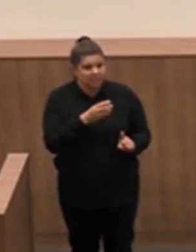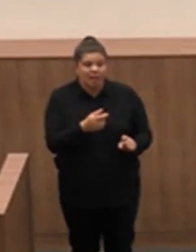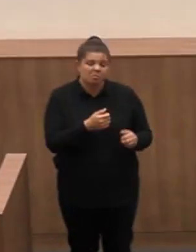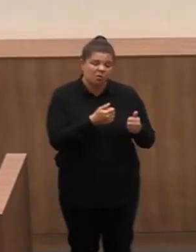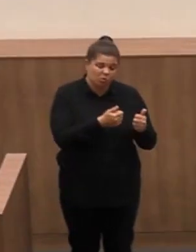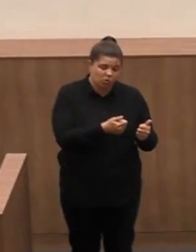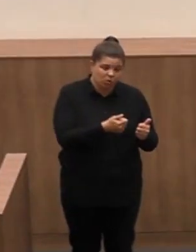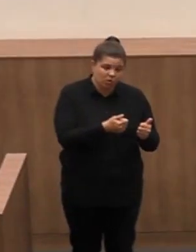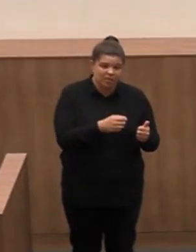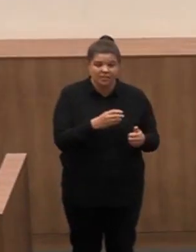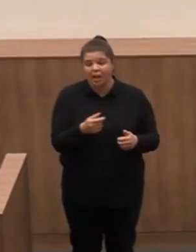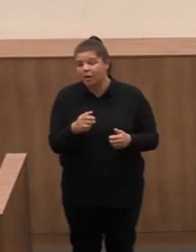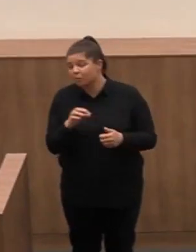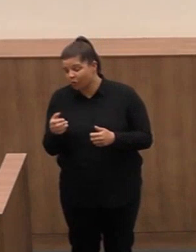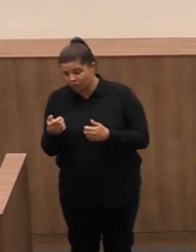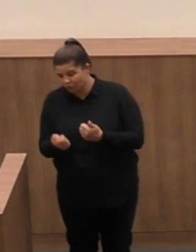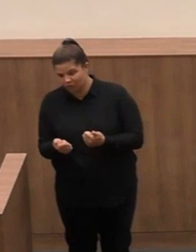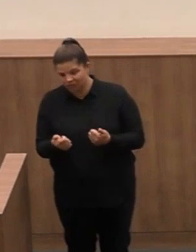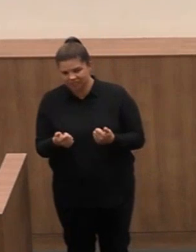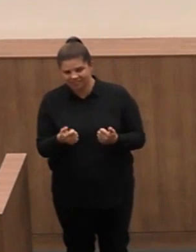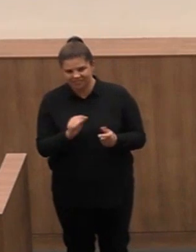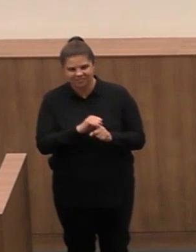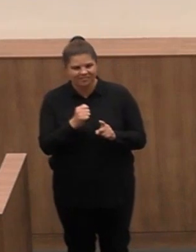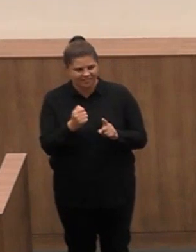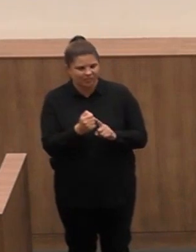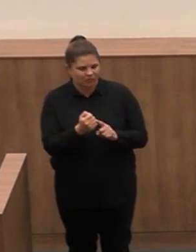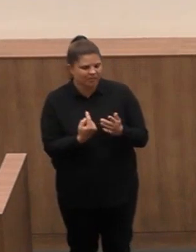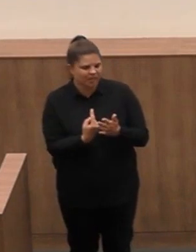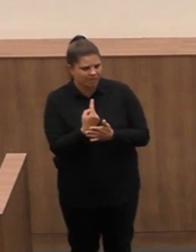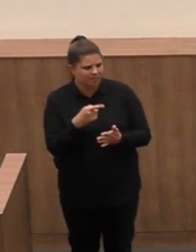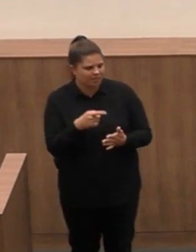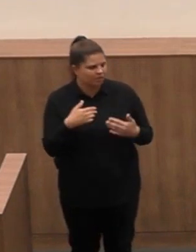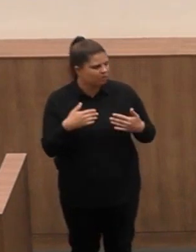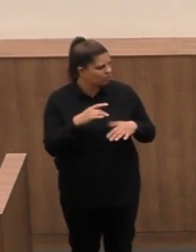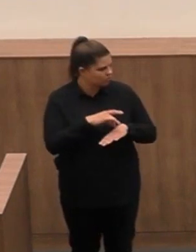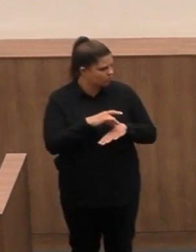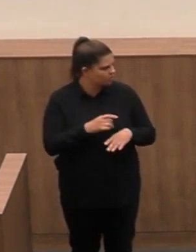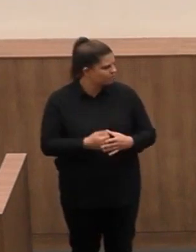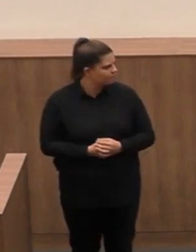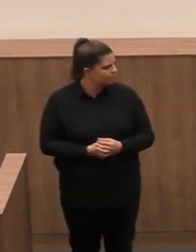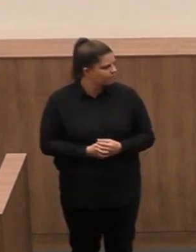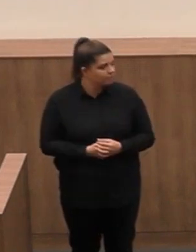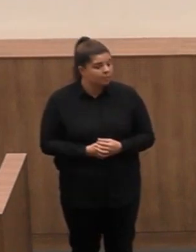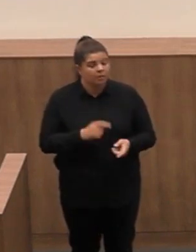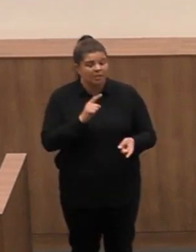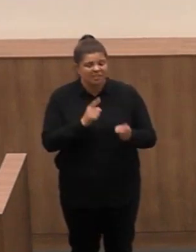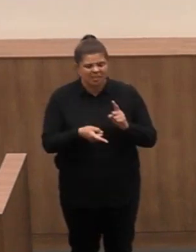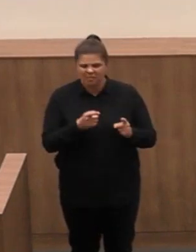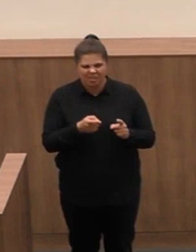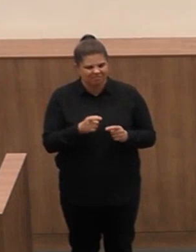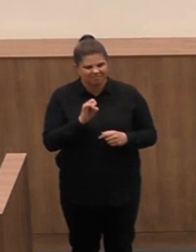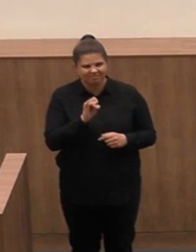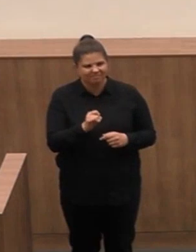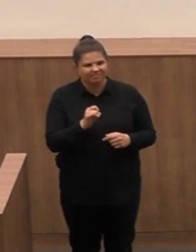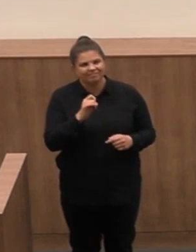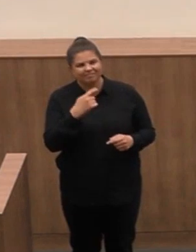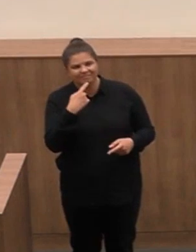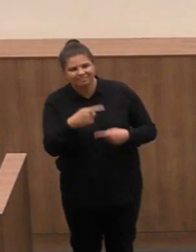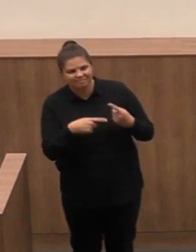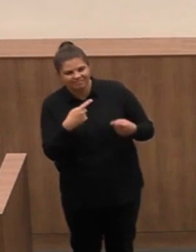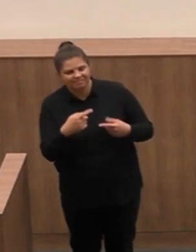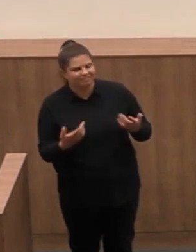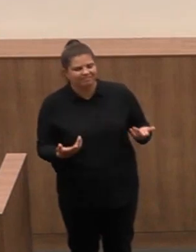also some very good health experiences in hospital, but those times when it wasn't so good and you couldn't tell them what